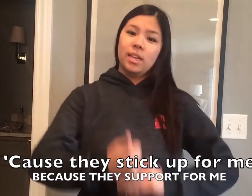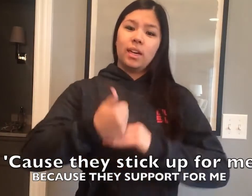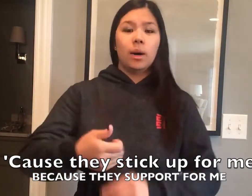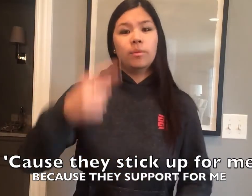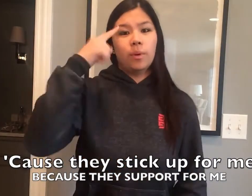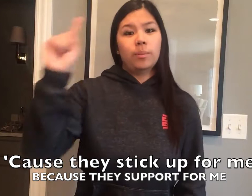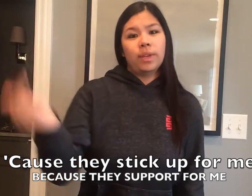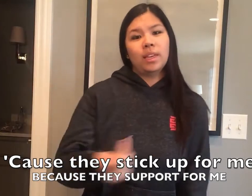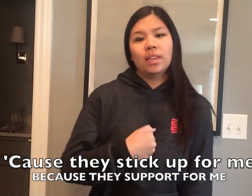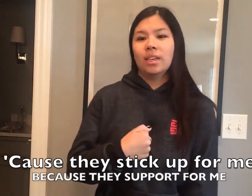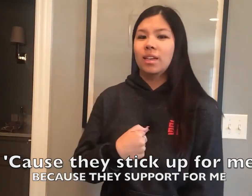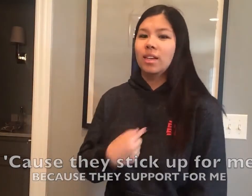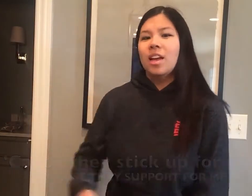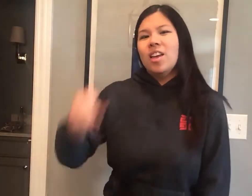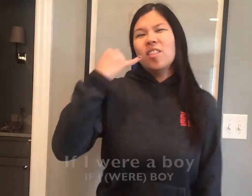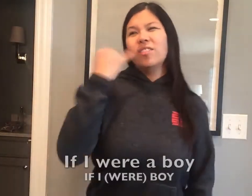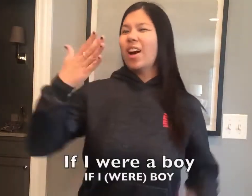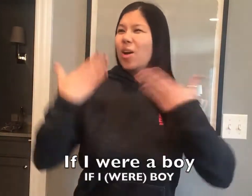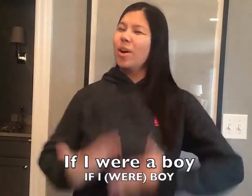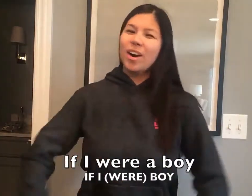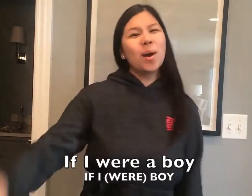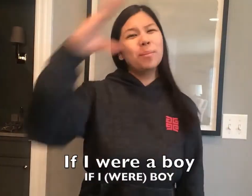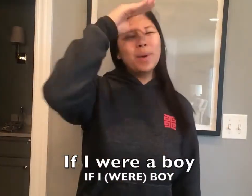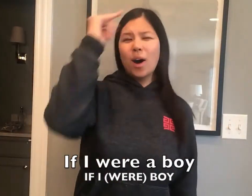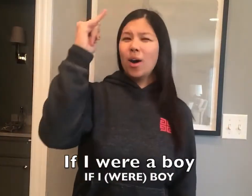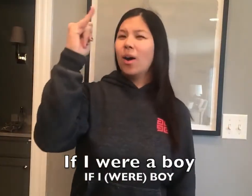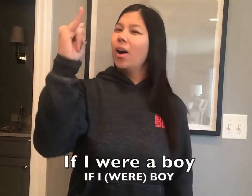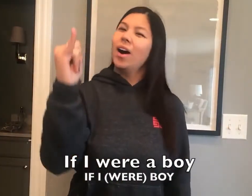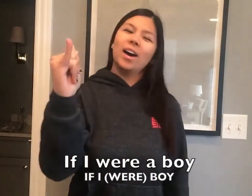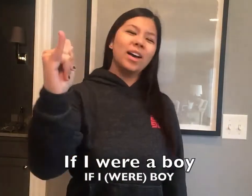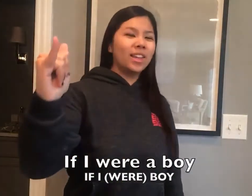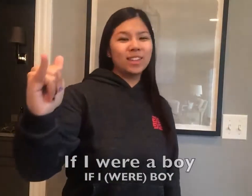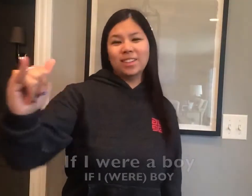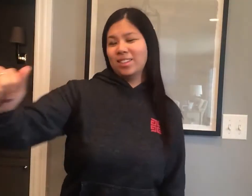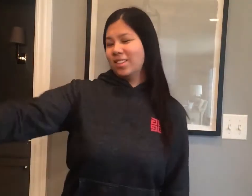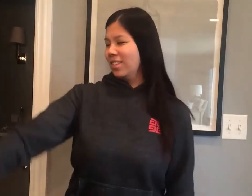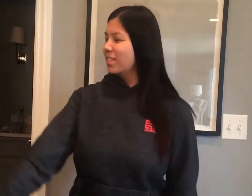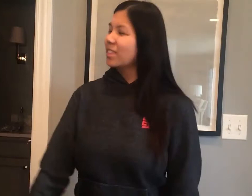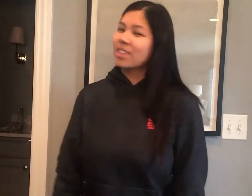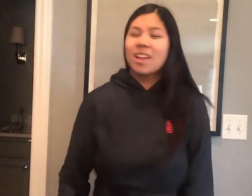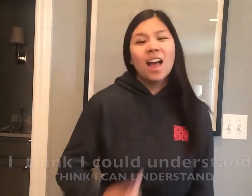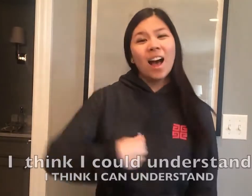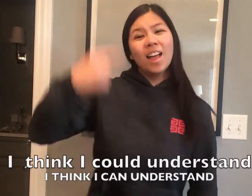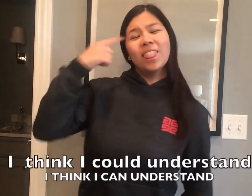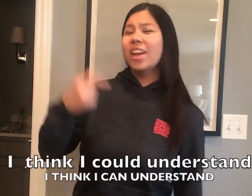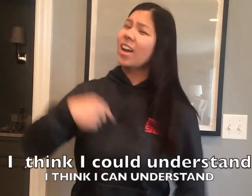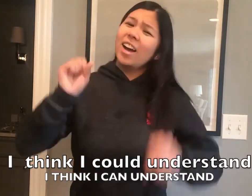stick up for me If I were a boy, I think I